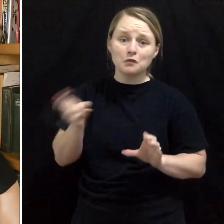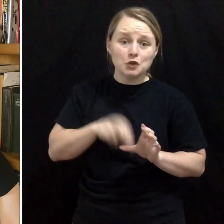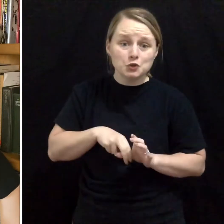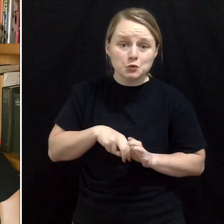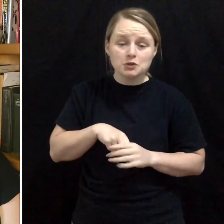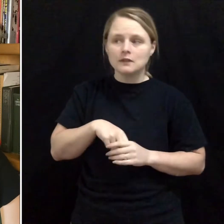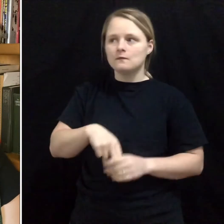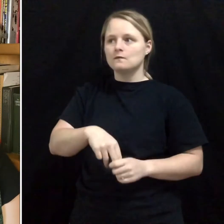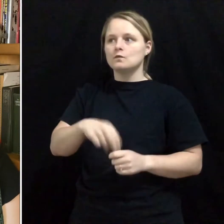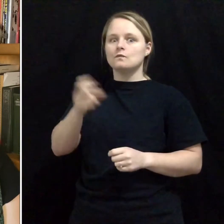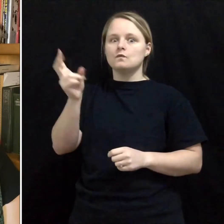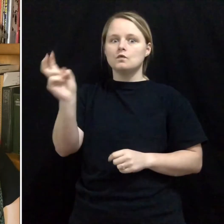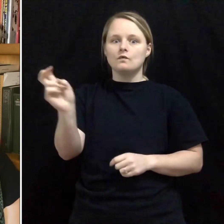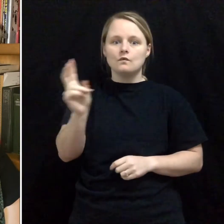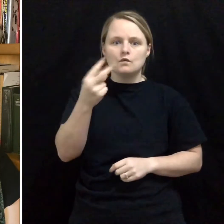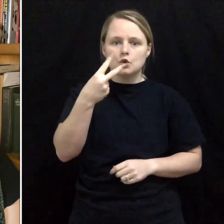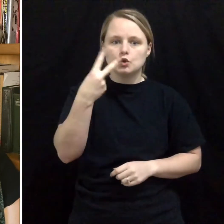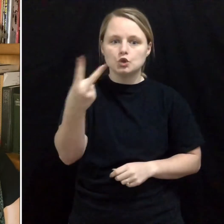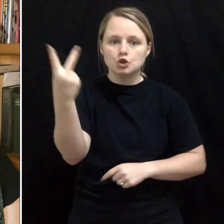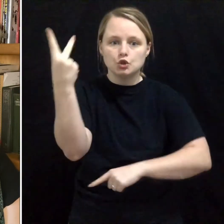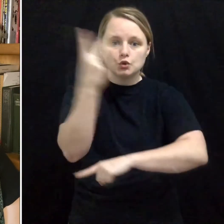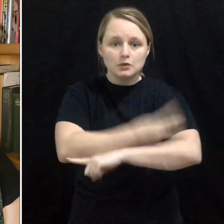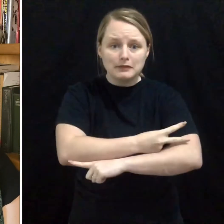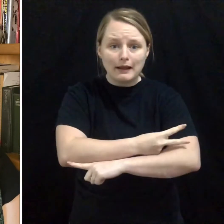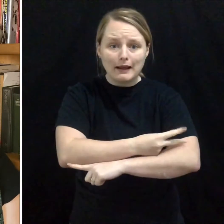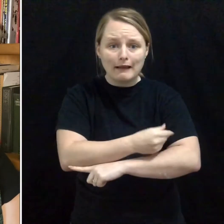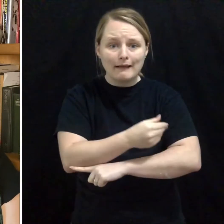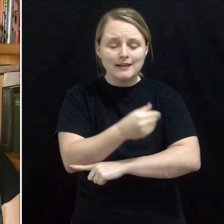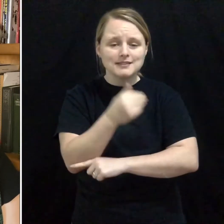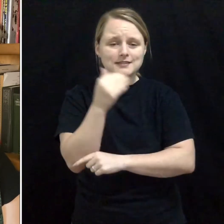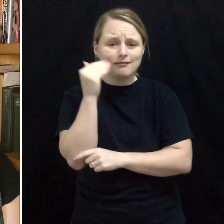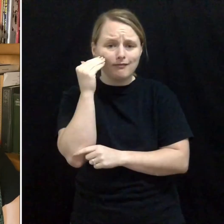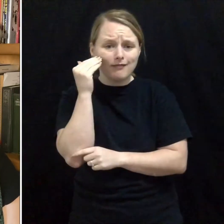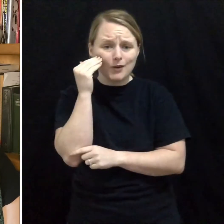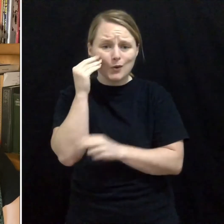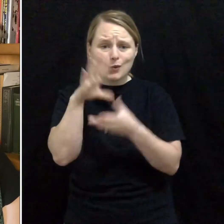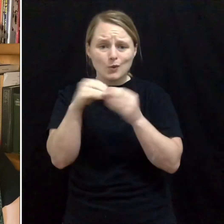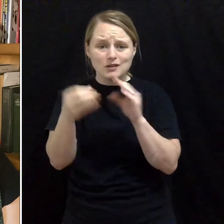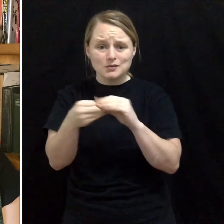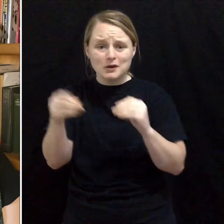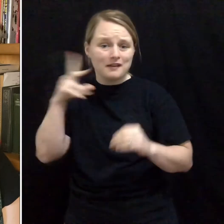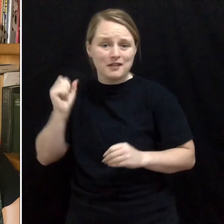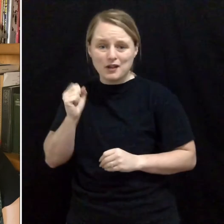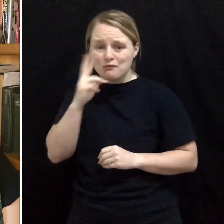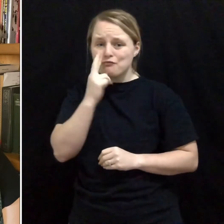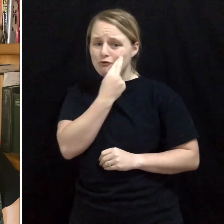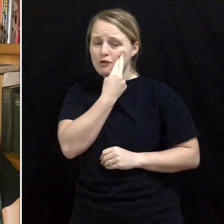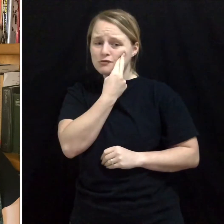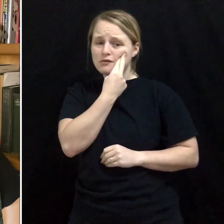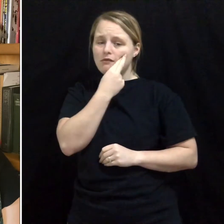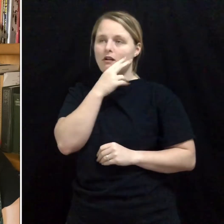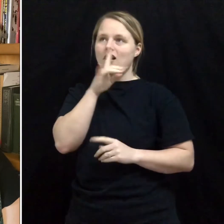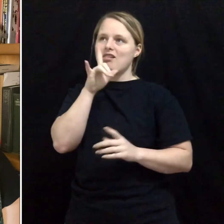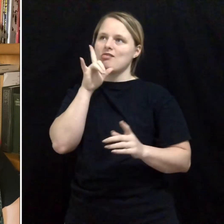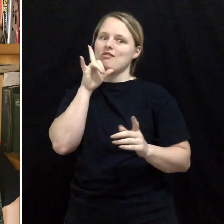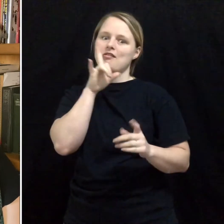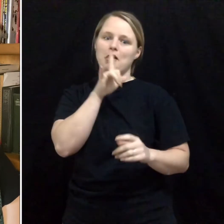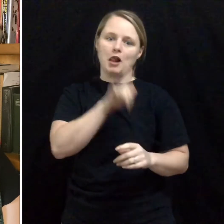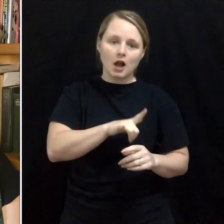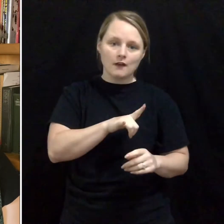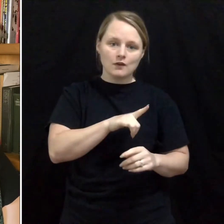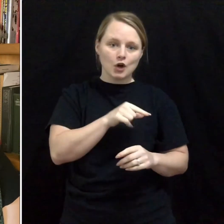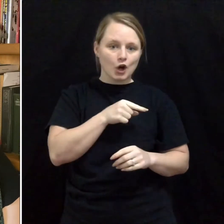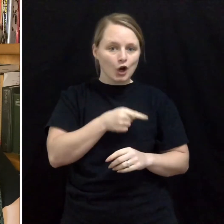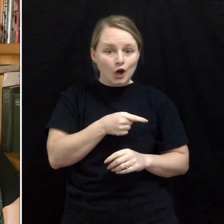Thank you for joining me for 2 days to know the story of Thunder Rose.